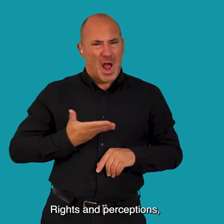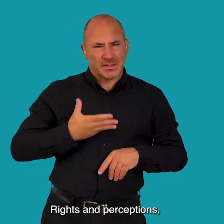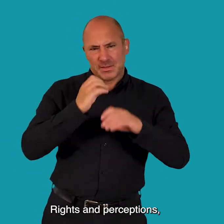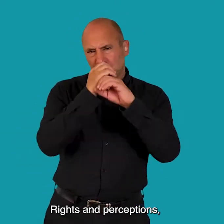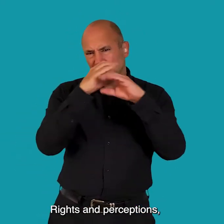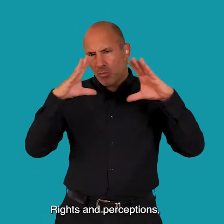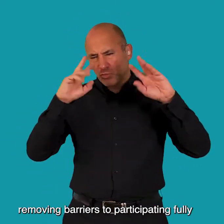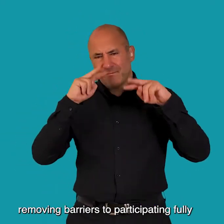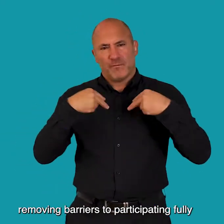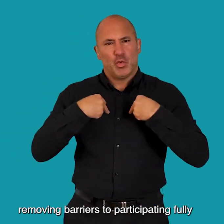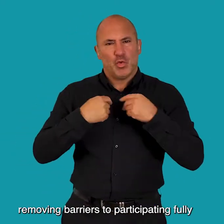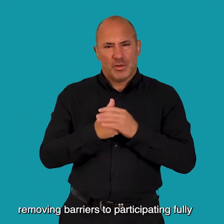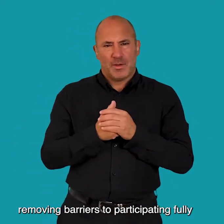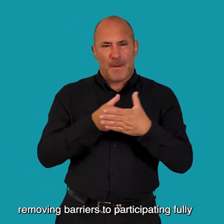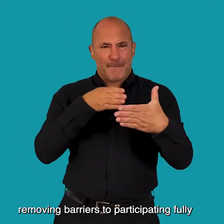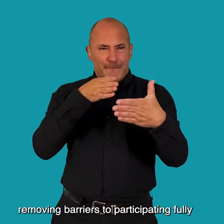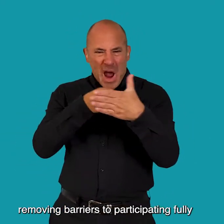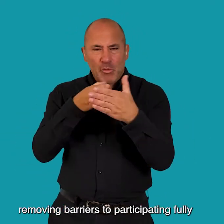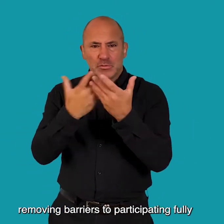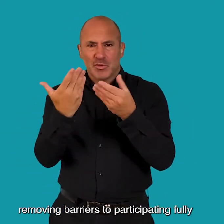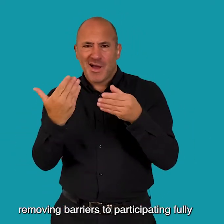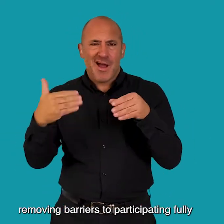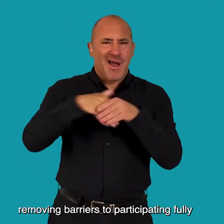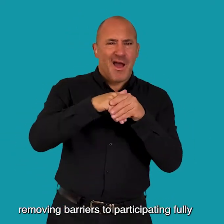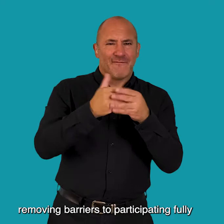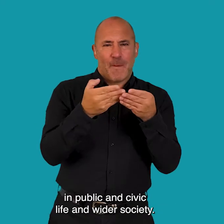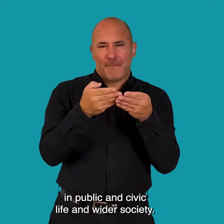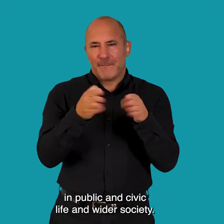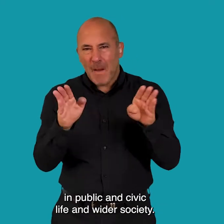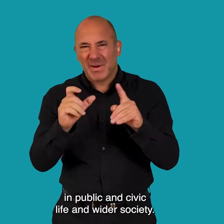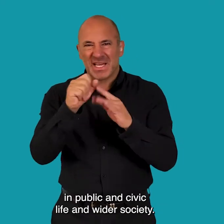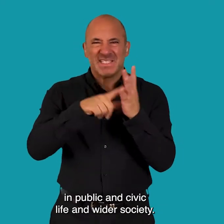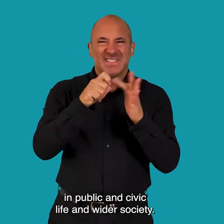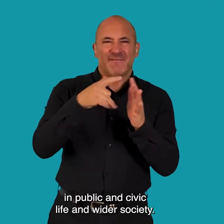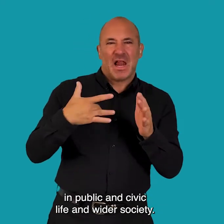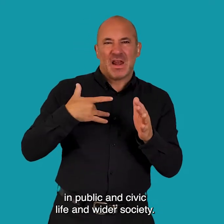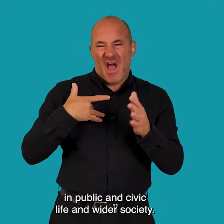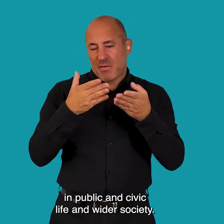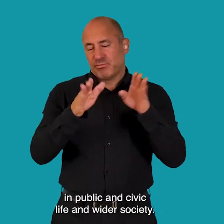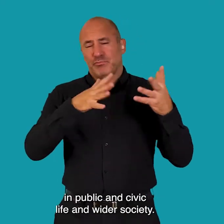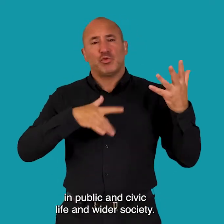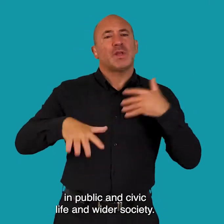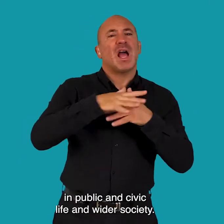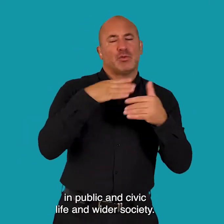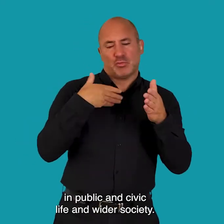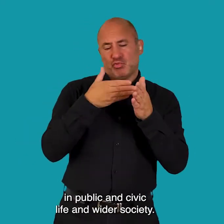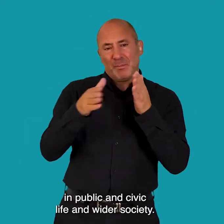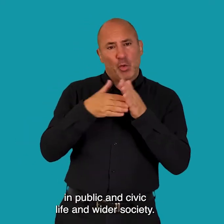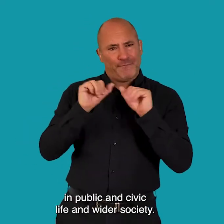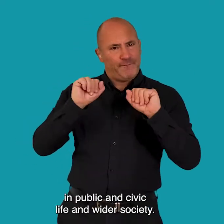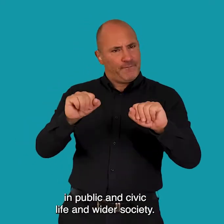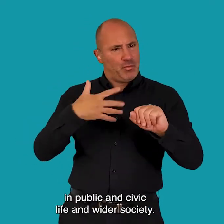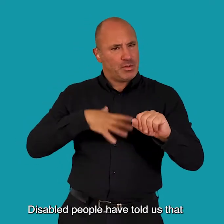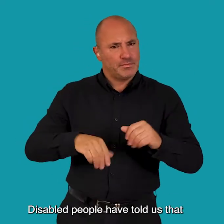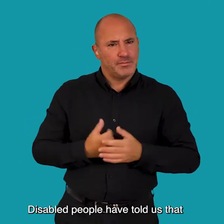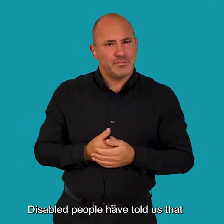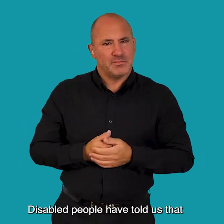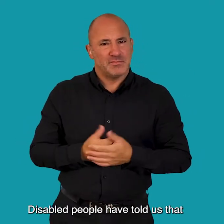perceptions. Removing barriers to participating fully in public and civic life and wider society. Disabled people